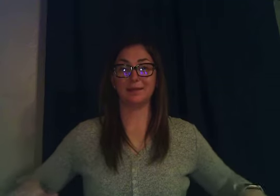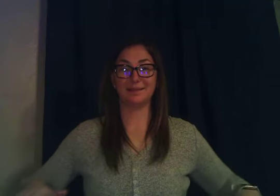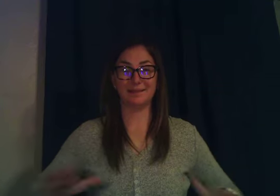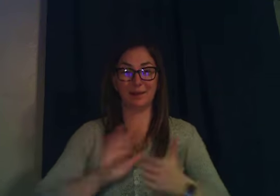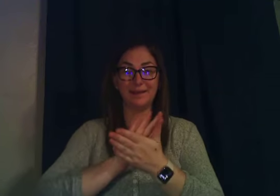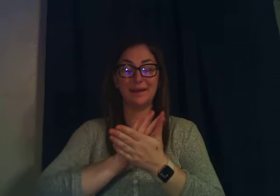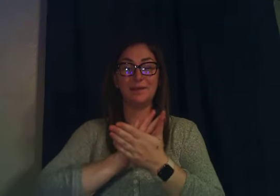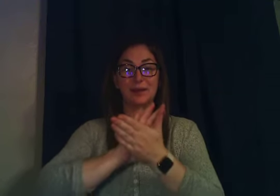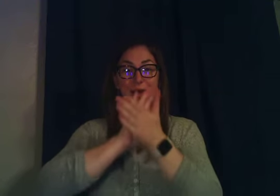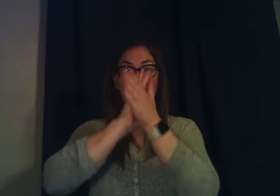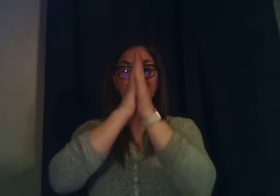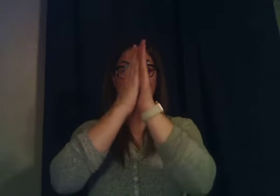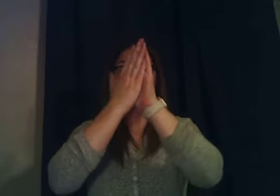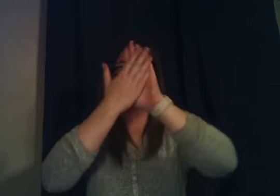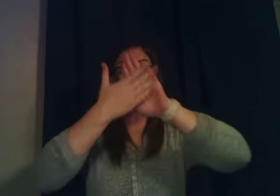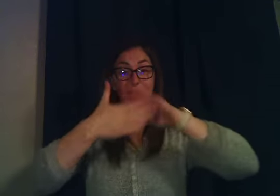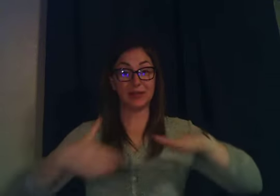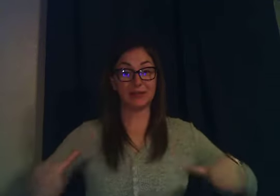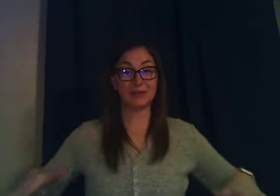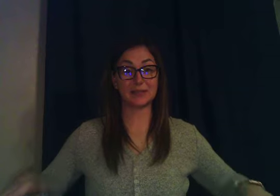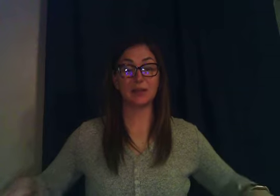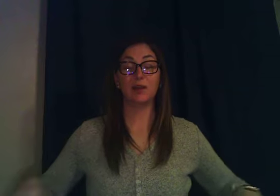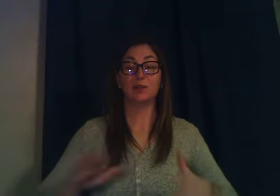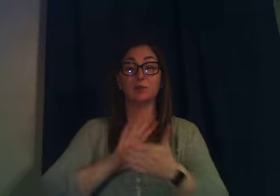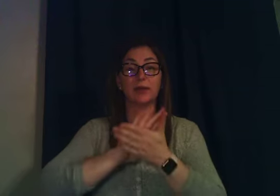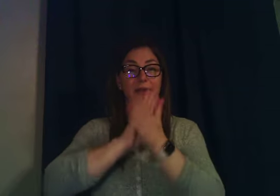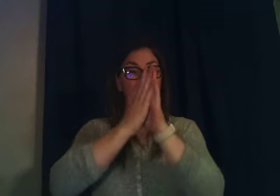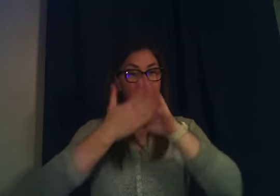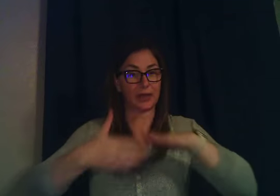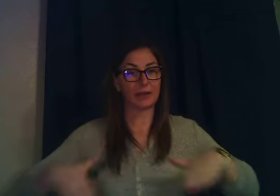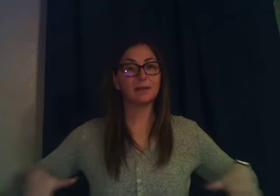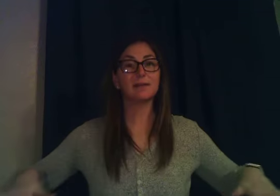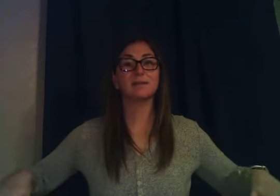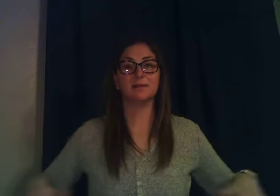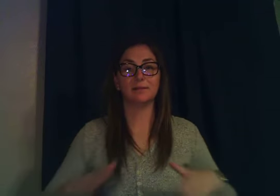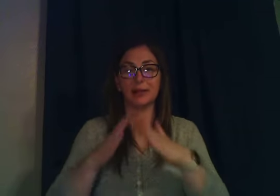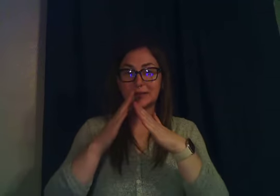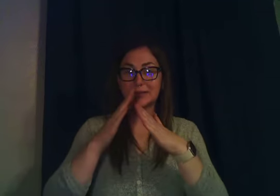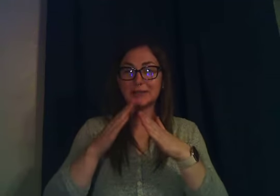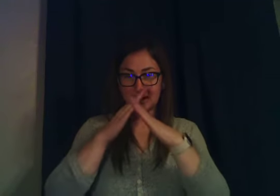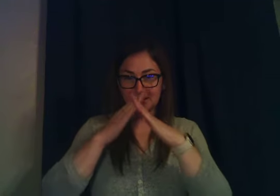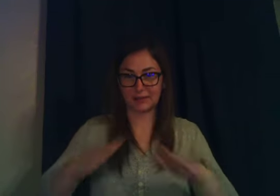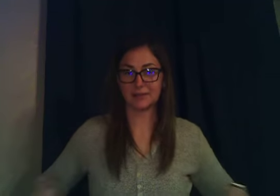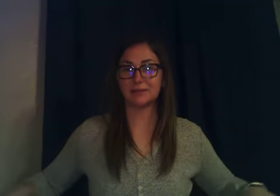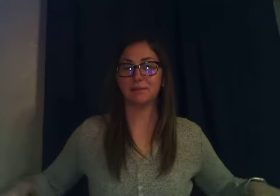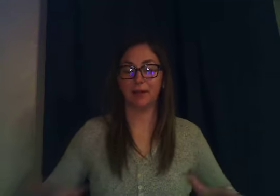Okay? And then as you're turning your hands, you're bringing it out like the silent. Okay?